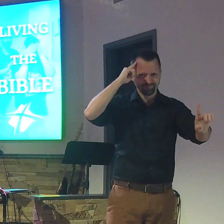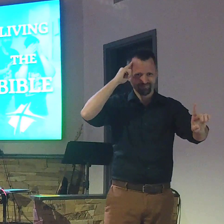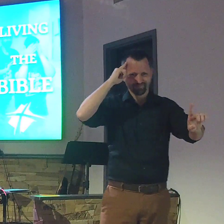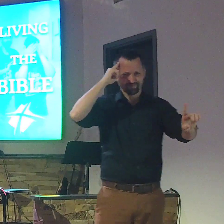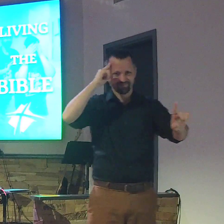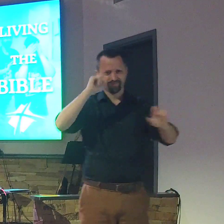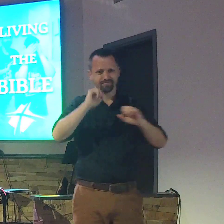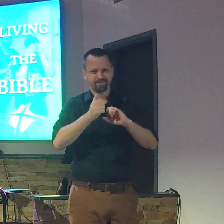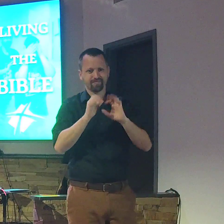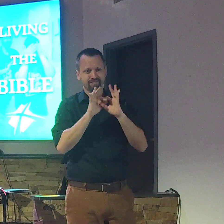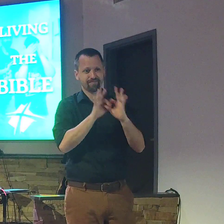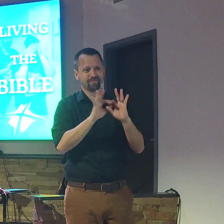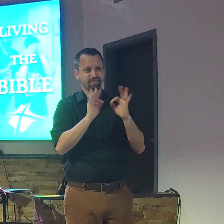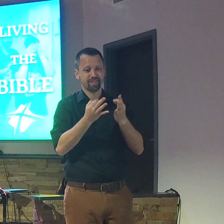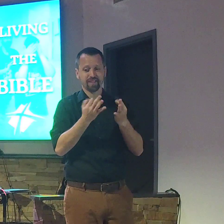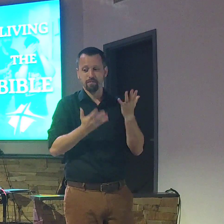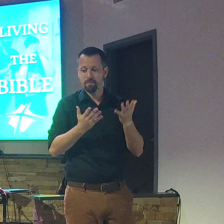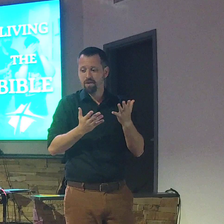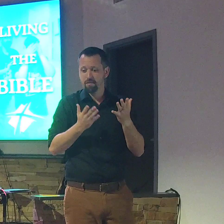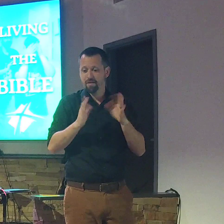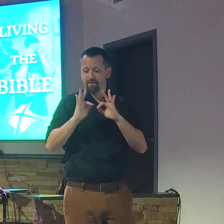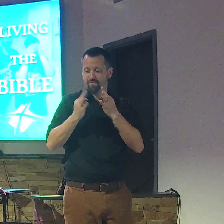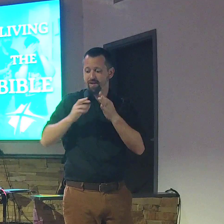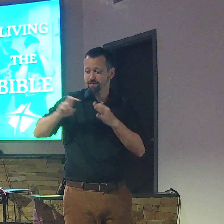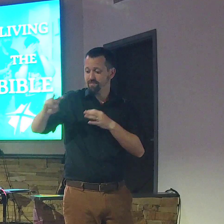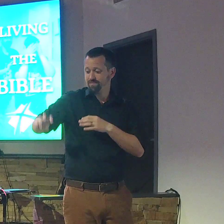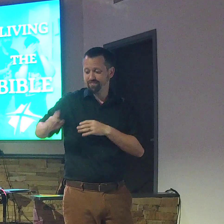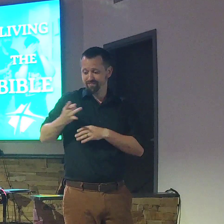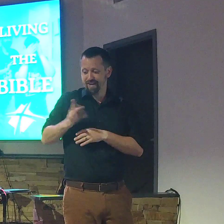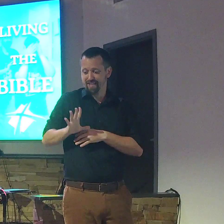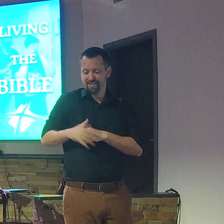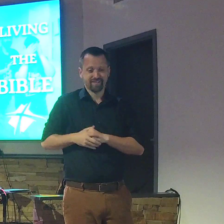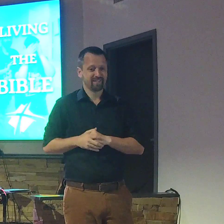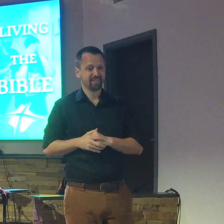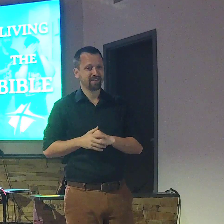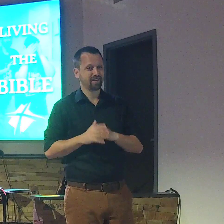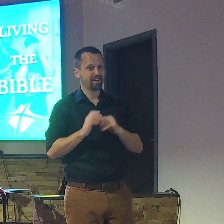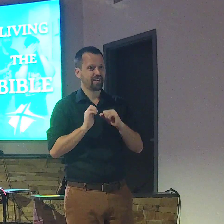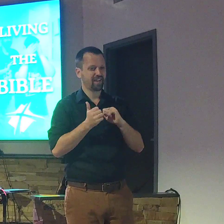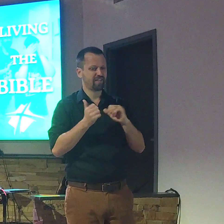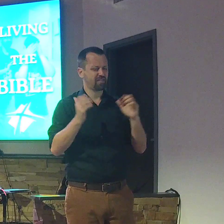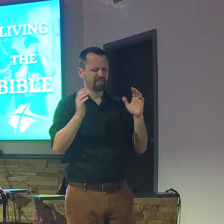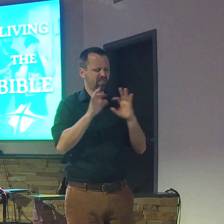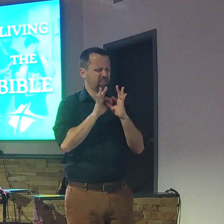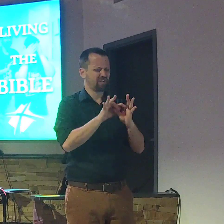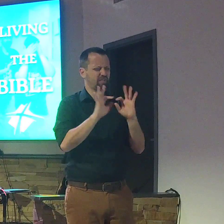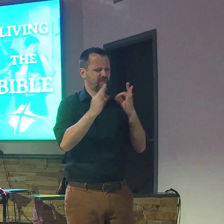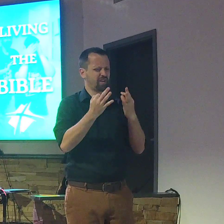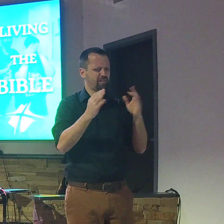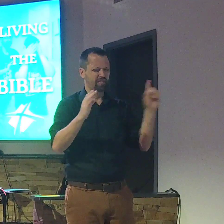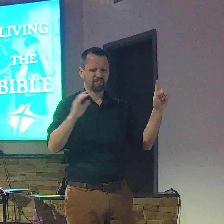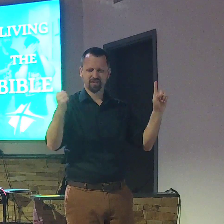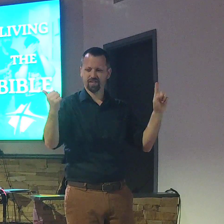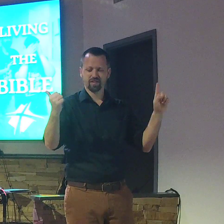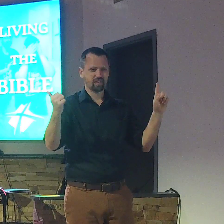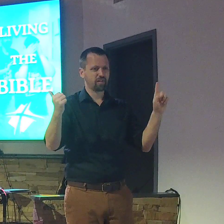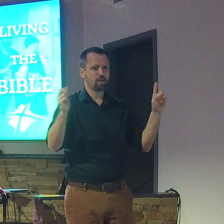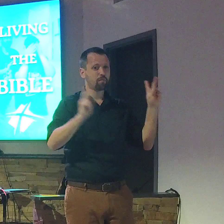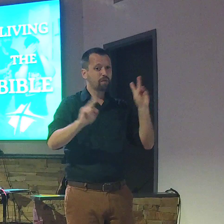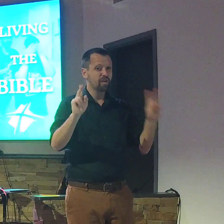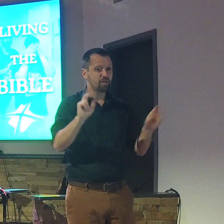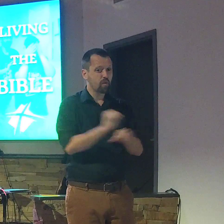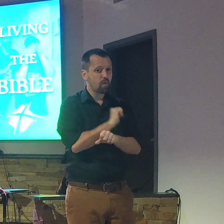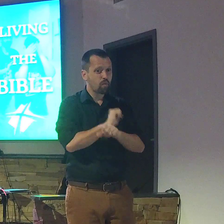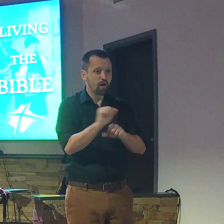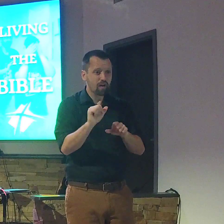Because your family member sitting next to you might not like your answer. How do you rate your relationship with your coworkers